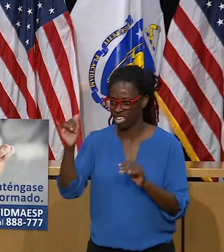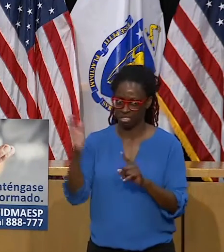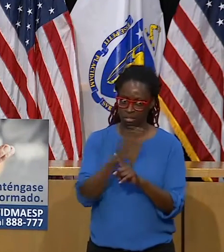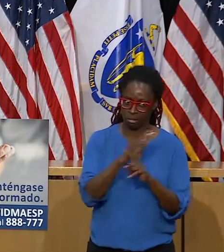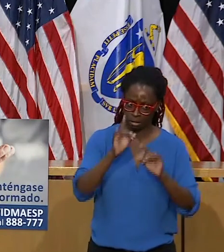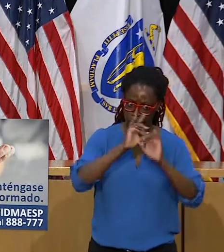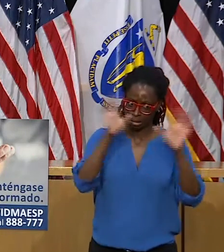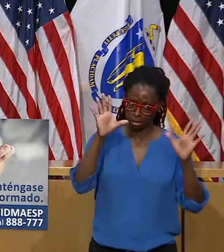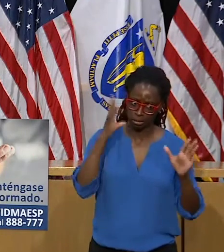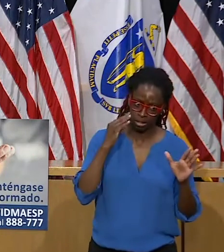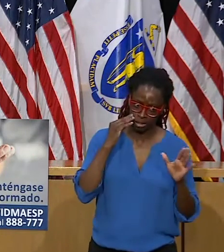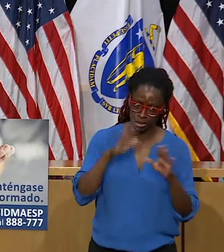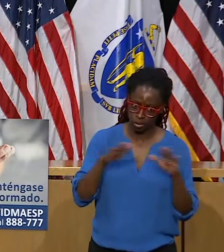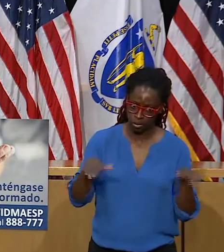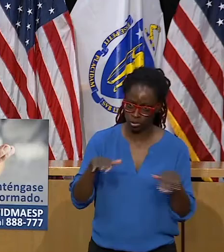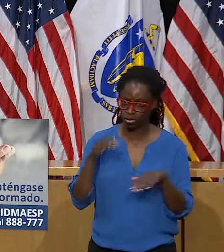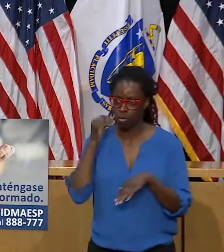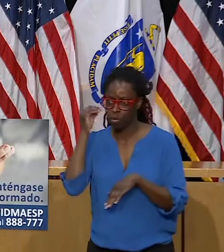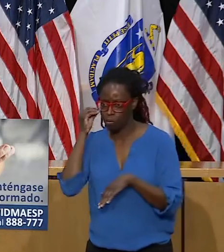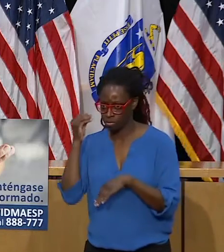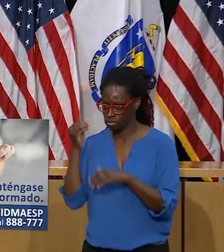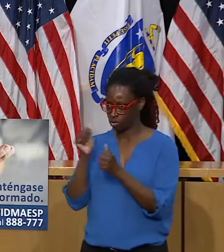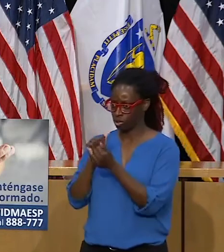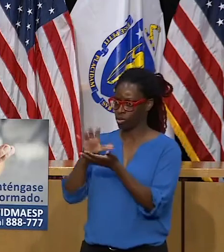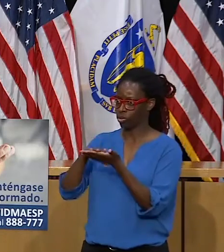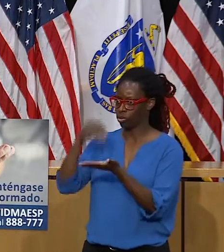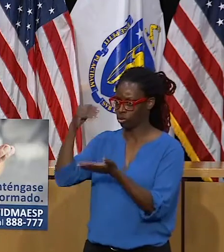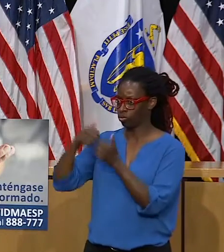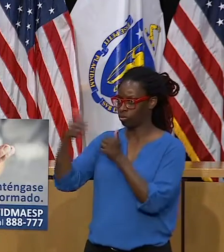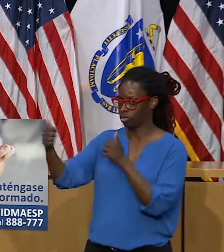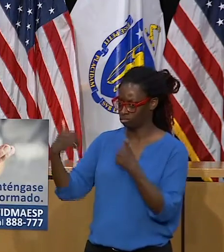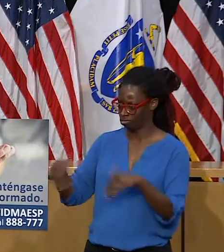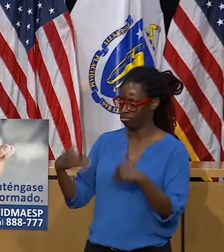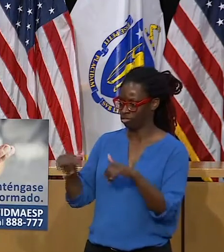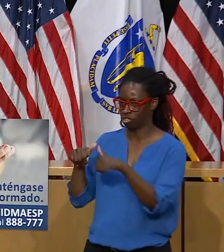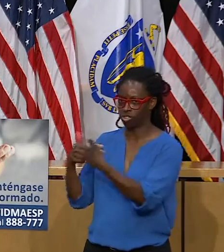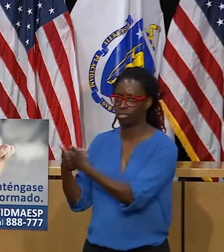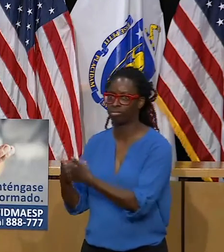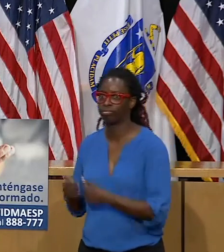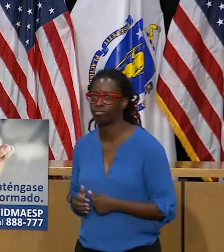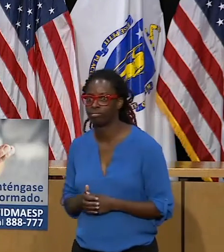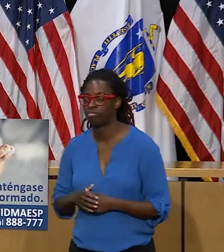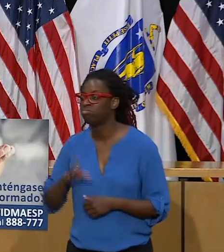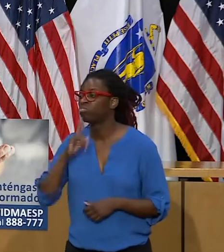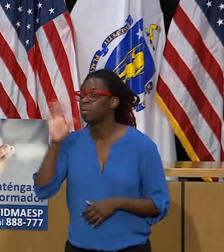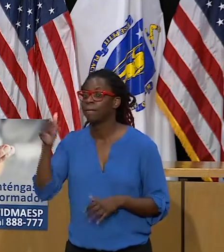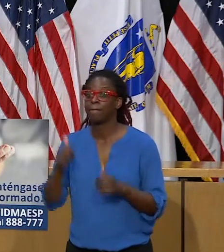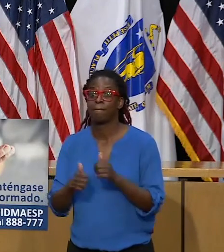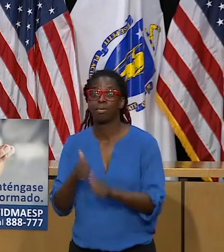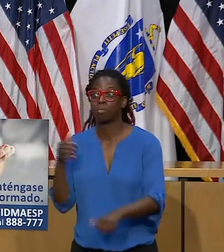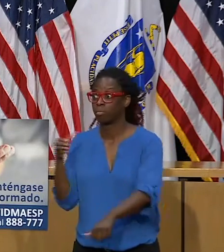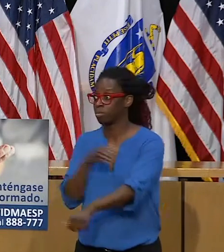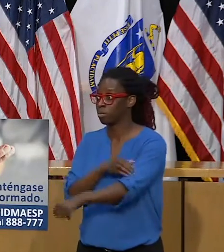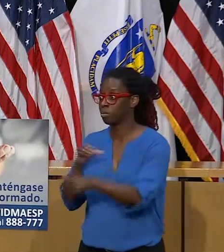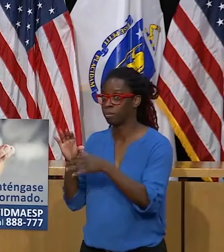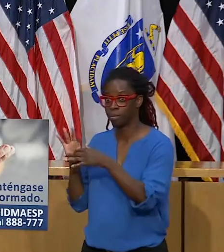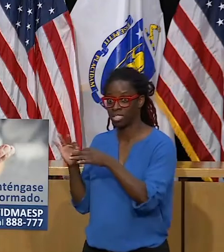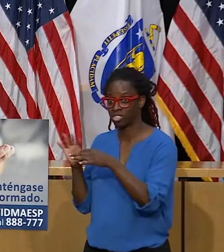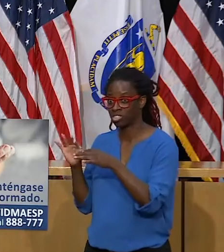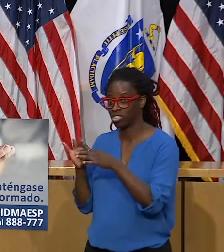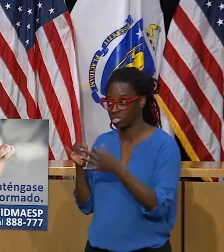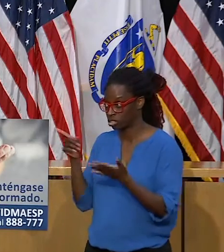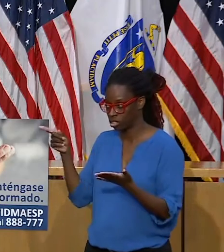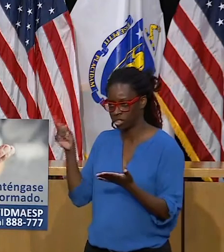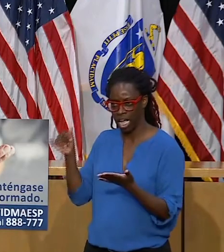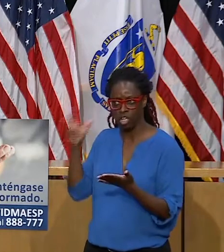I would say that the overwhelmingly most powerful messages that we have heard have been from the parents of